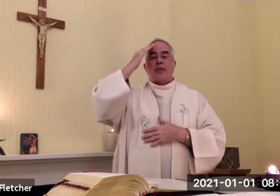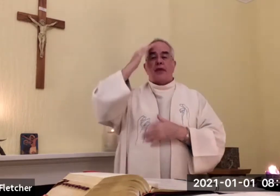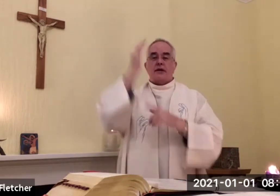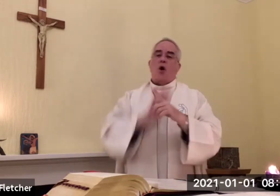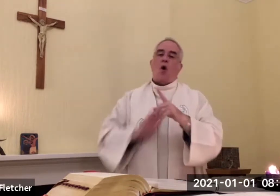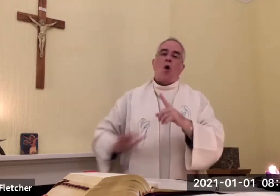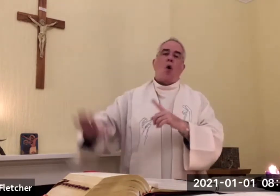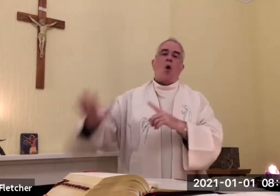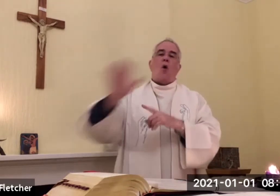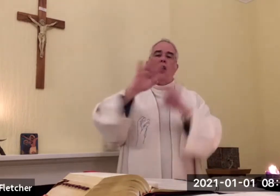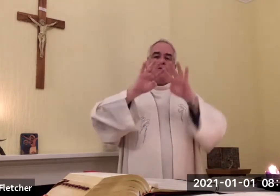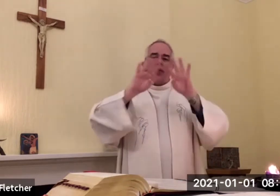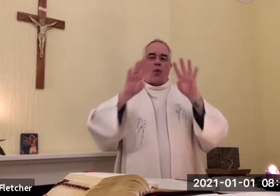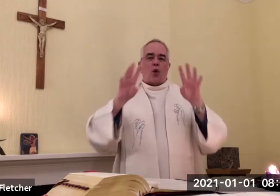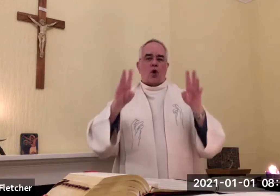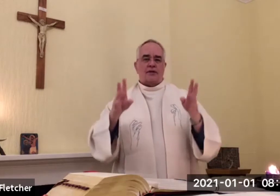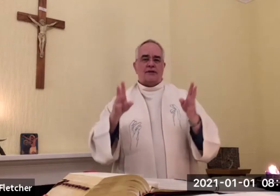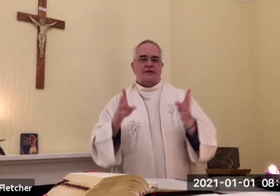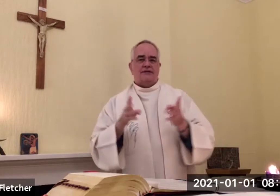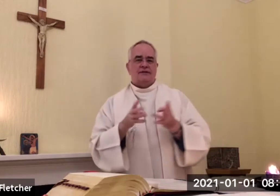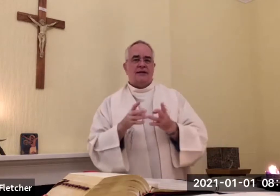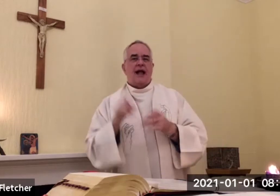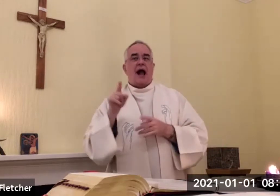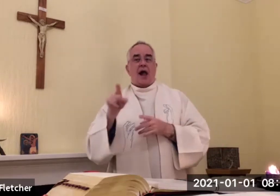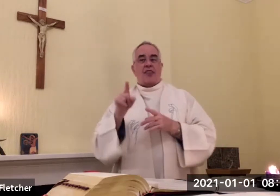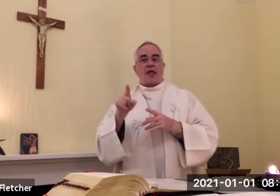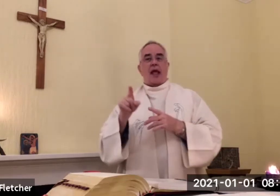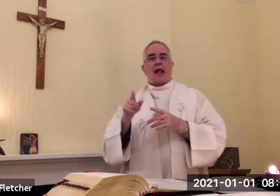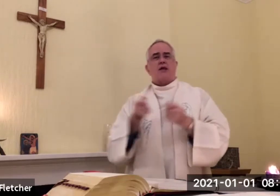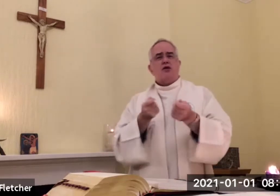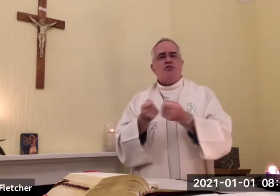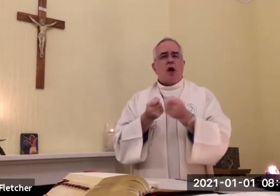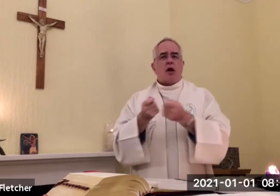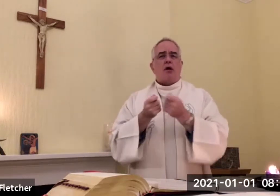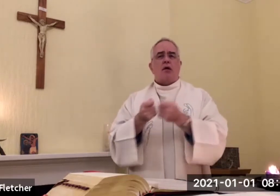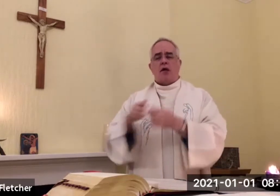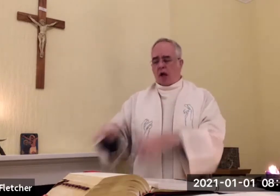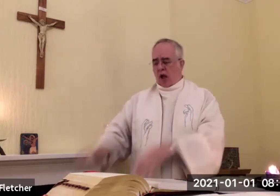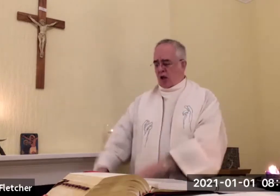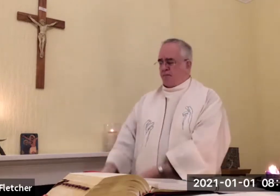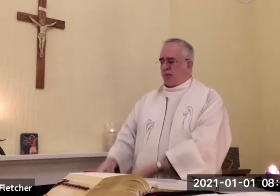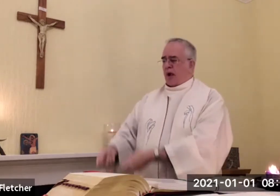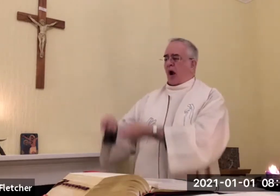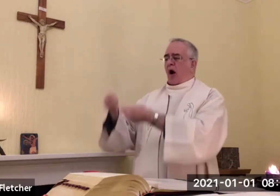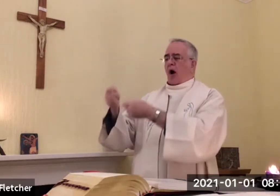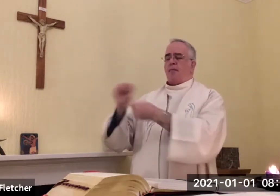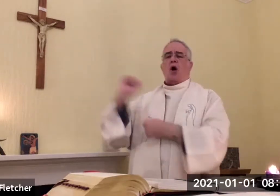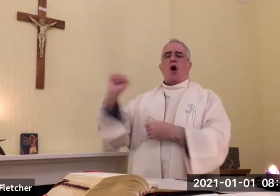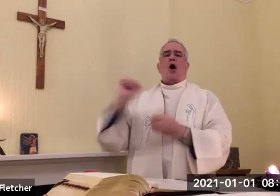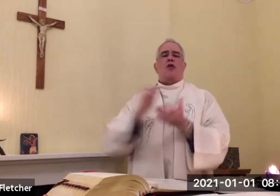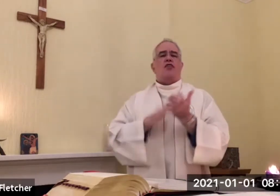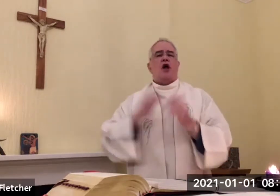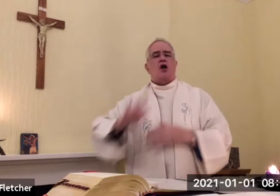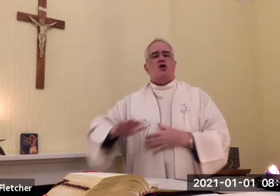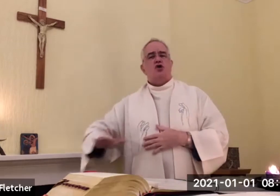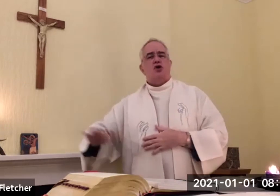mothers all over the world, as they struggle to bring up their